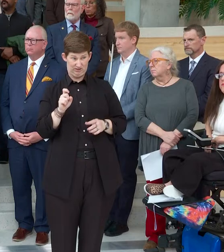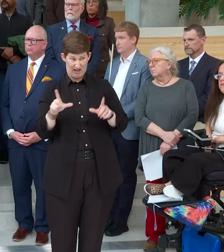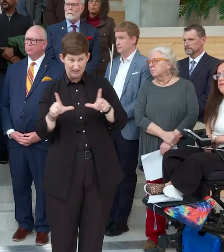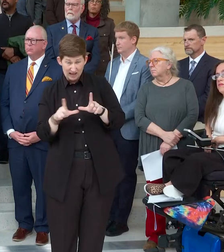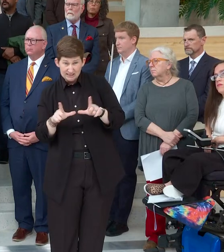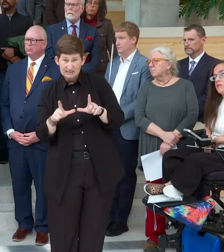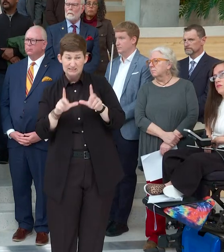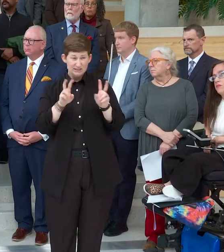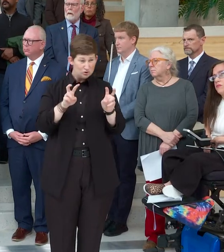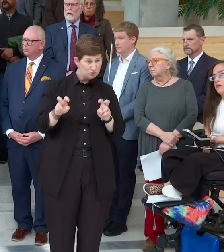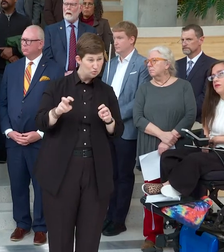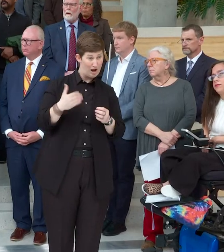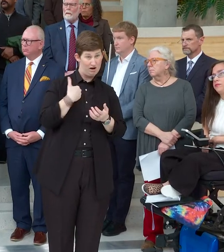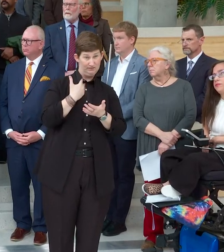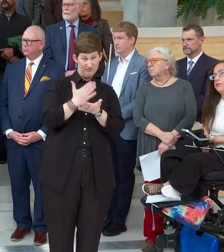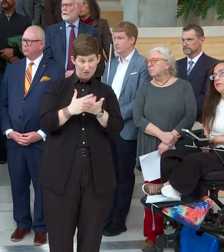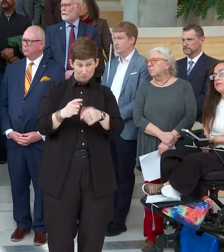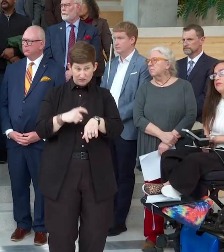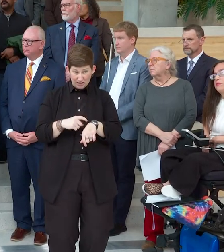We've got some time here.